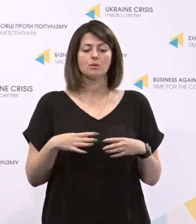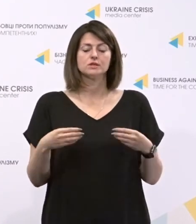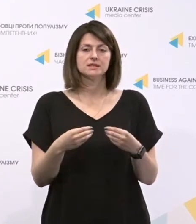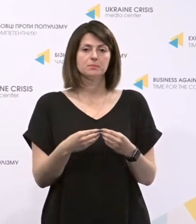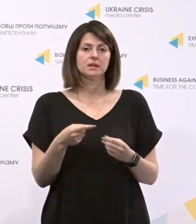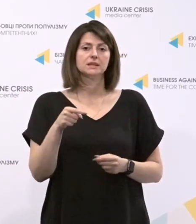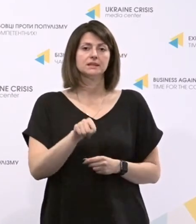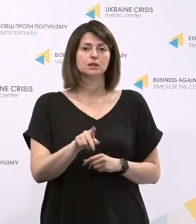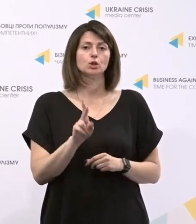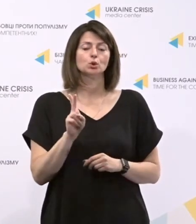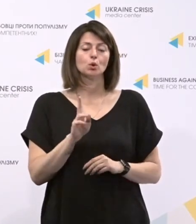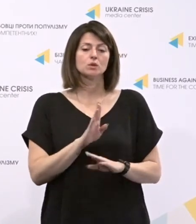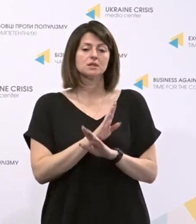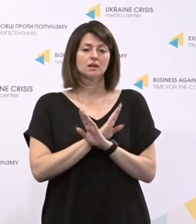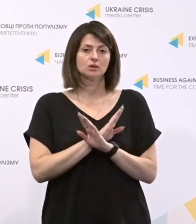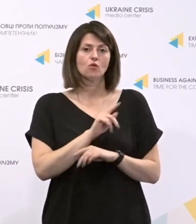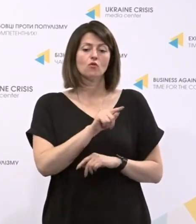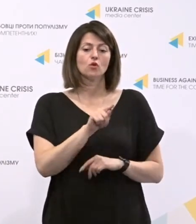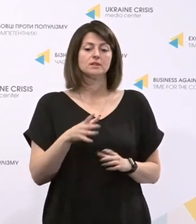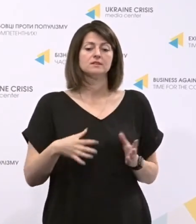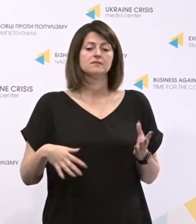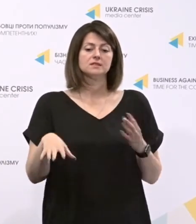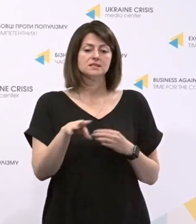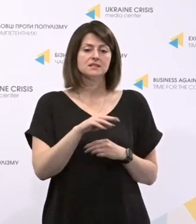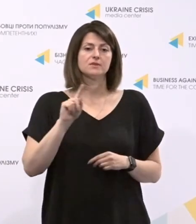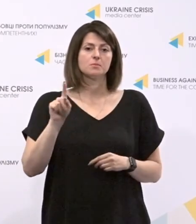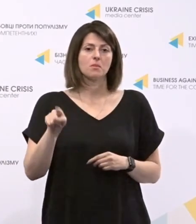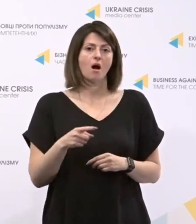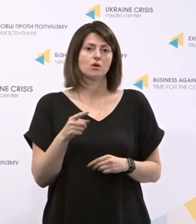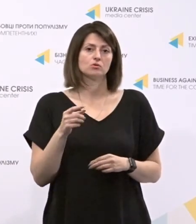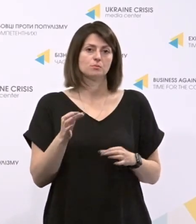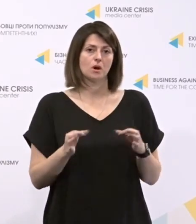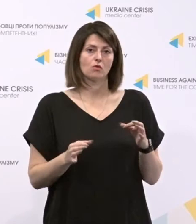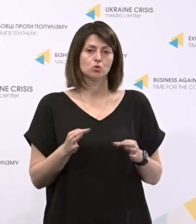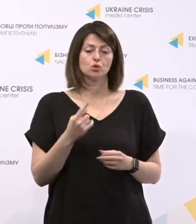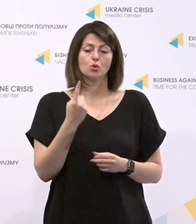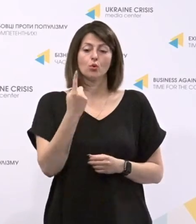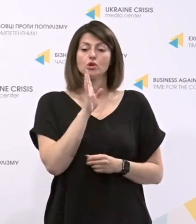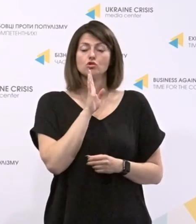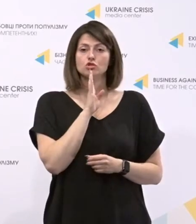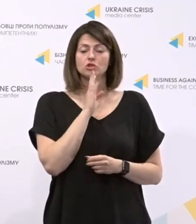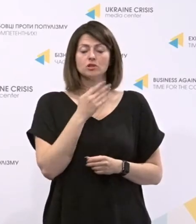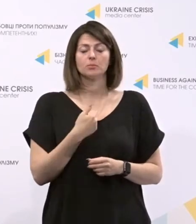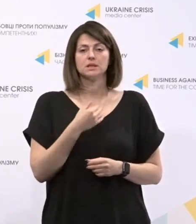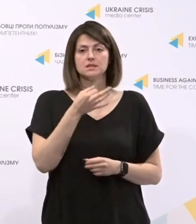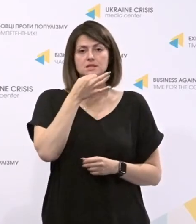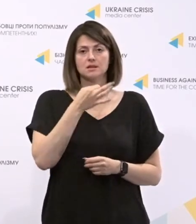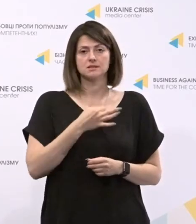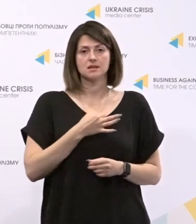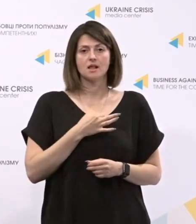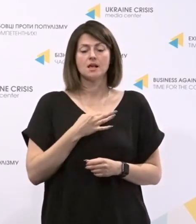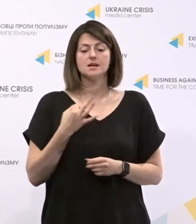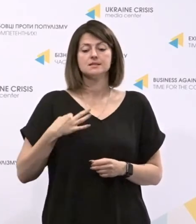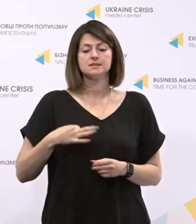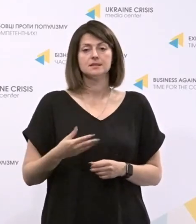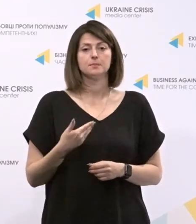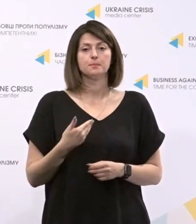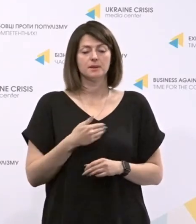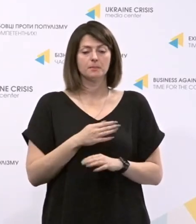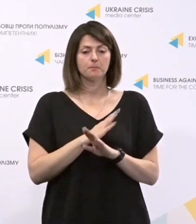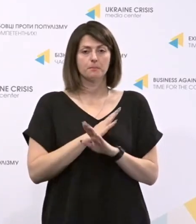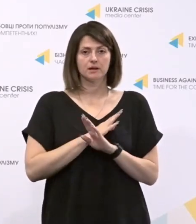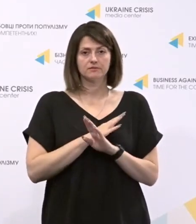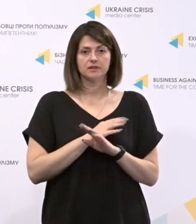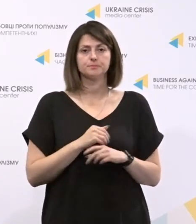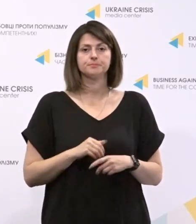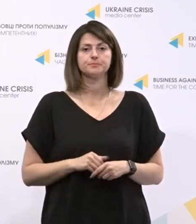They are all pleading for justice. One woman told me, "My son is dead. This pain will always be with